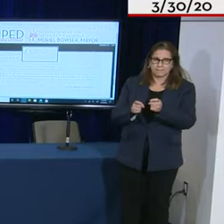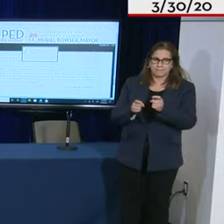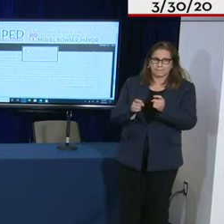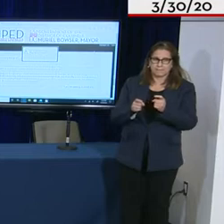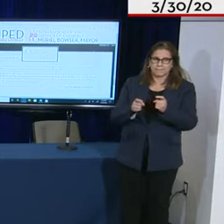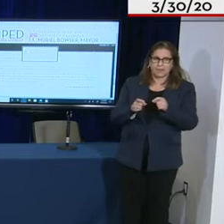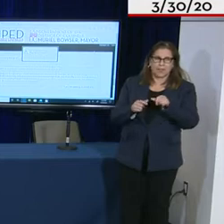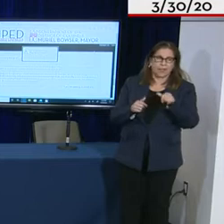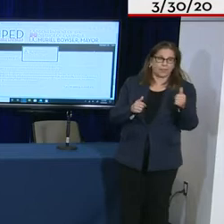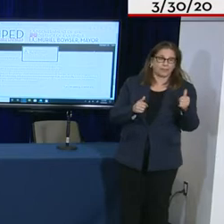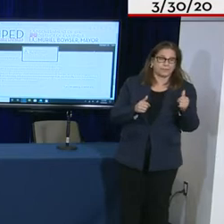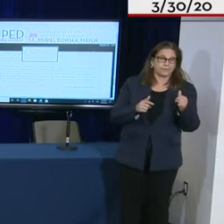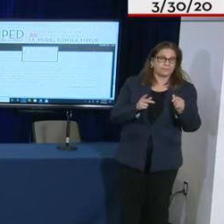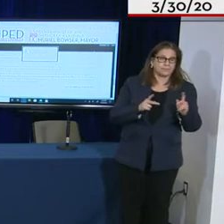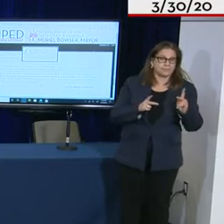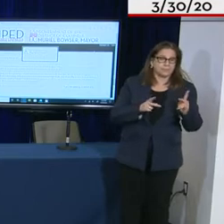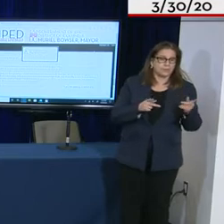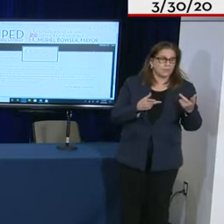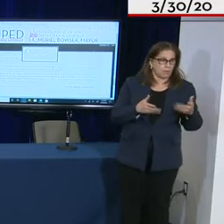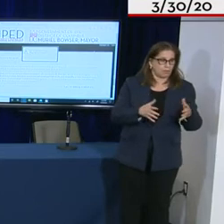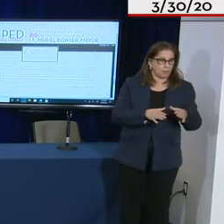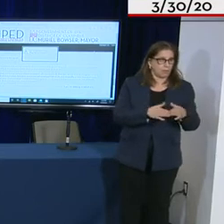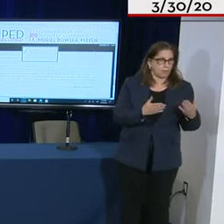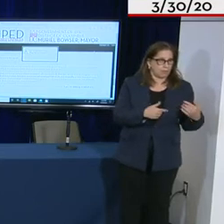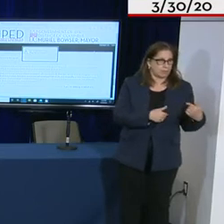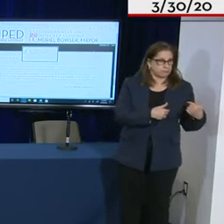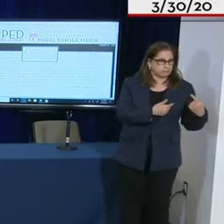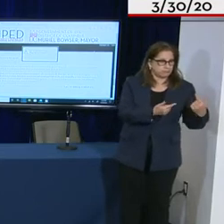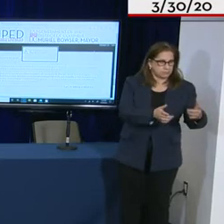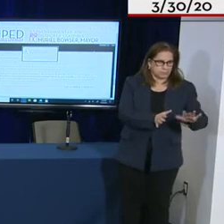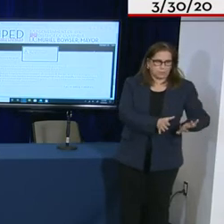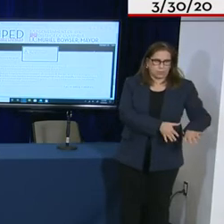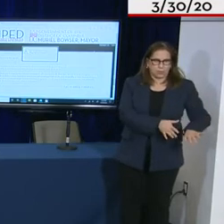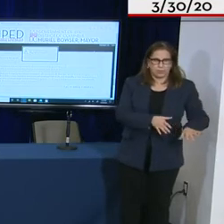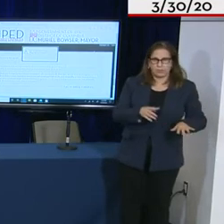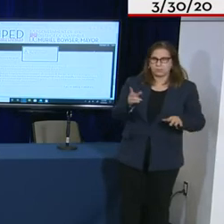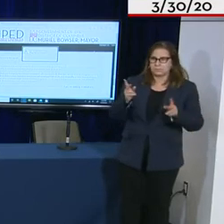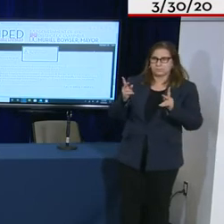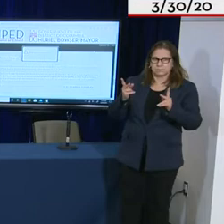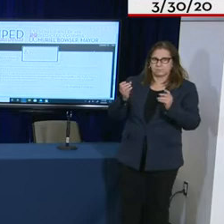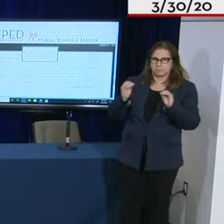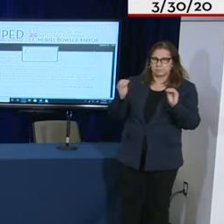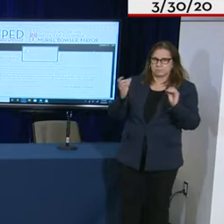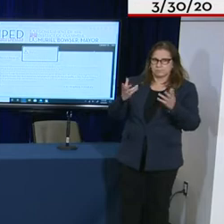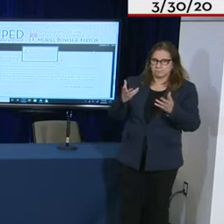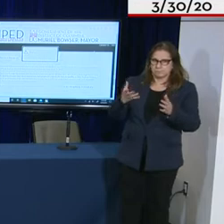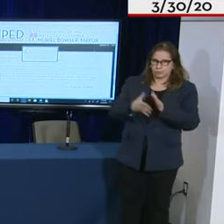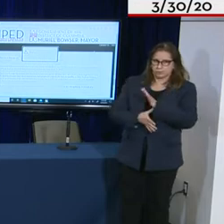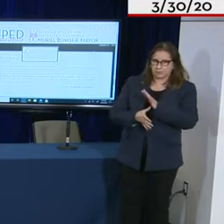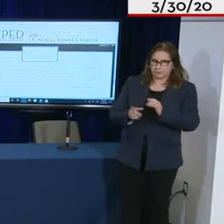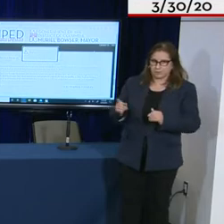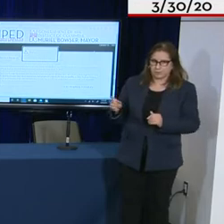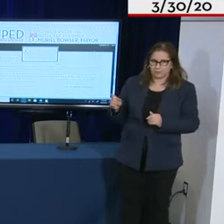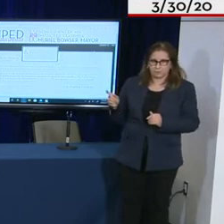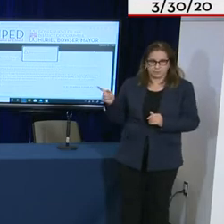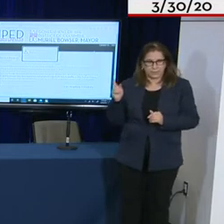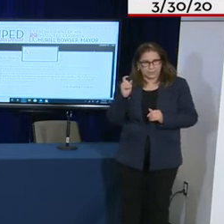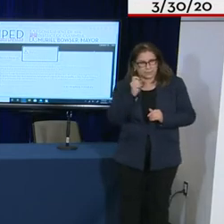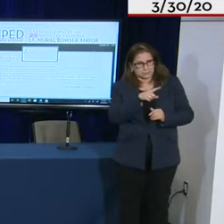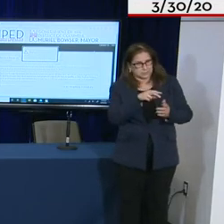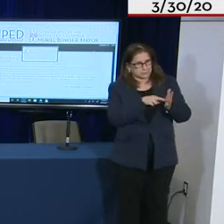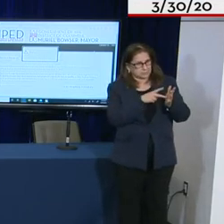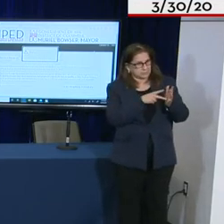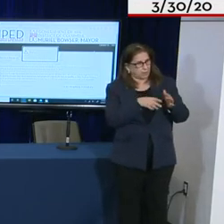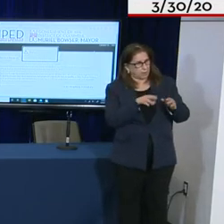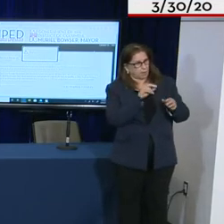If non-essential businesses will get priority over other businesses? Is that what you're asking? Over